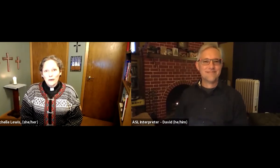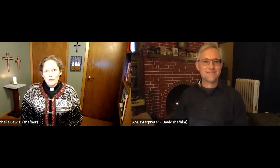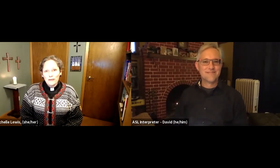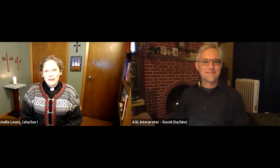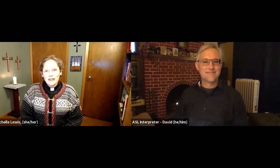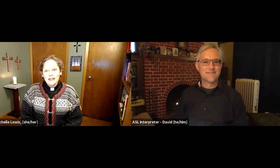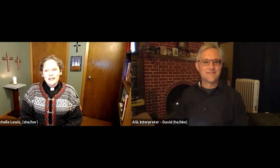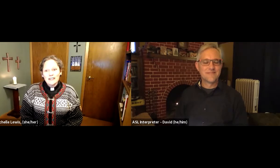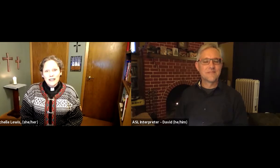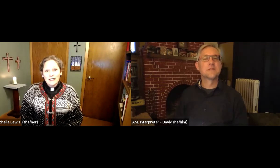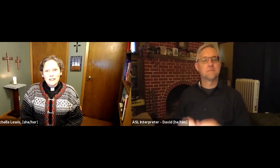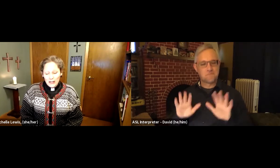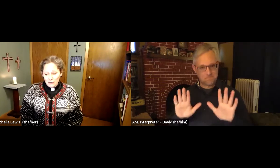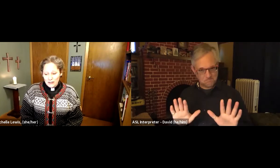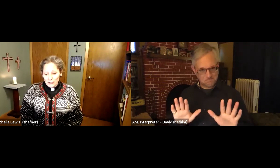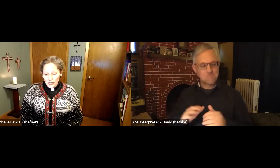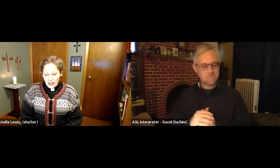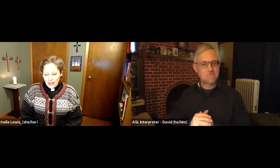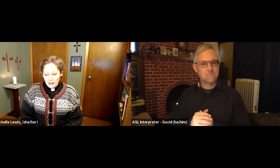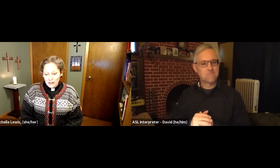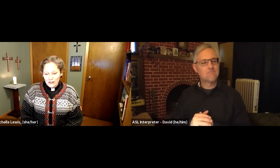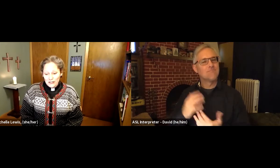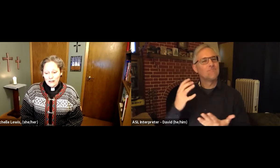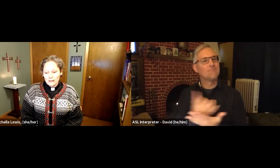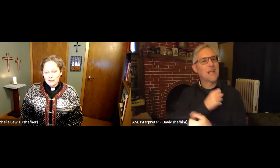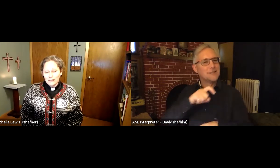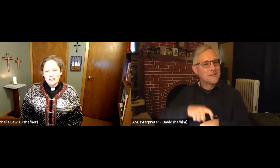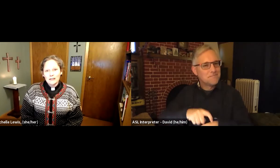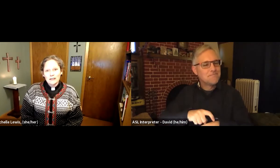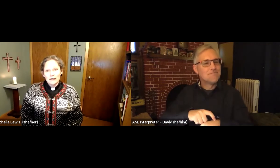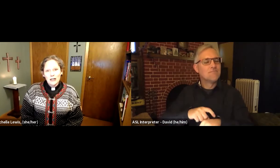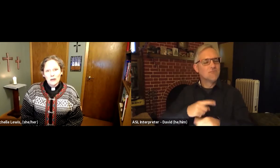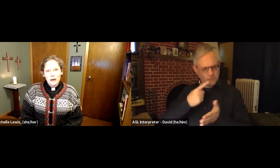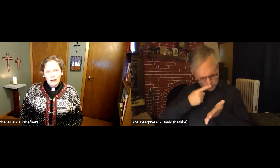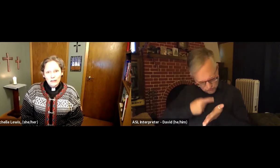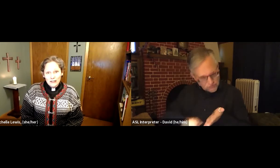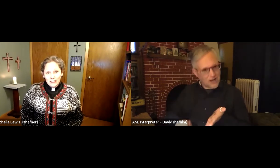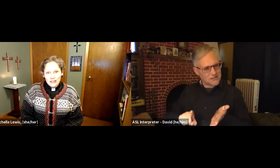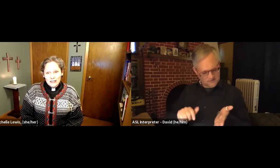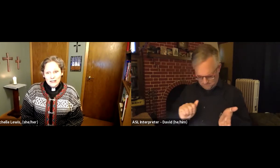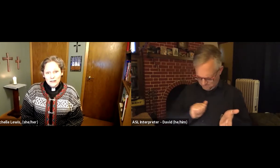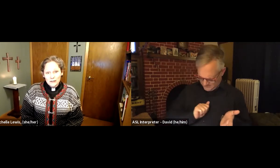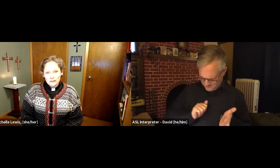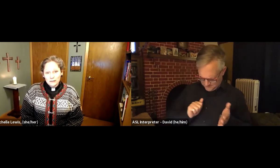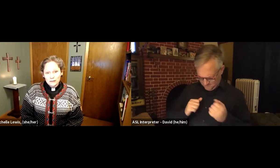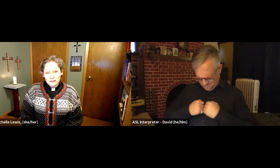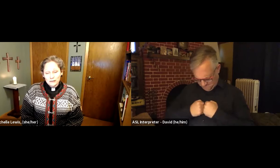So take some time to check in with yourself about your feelings